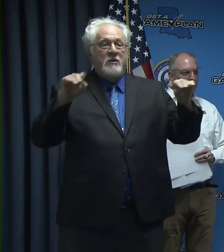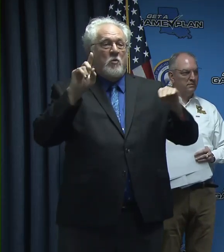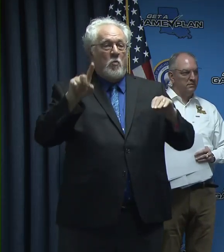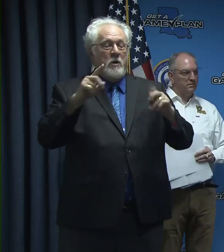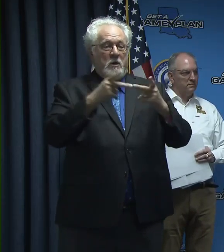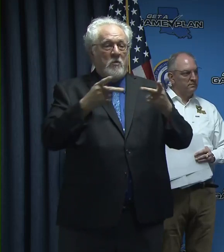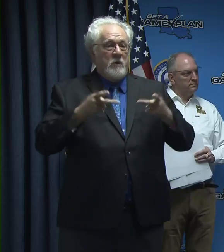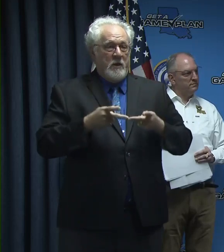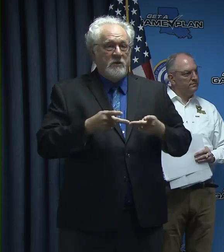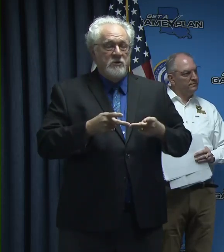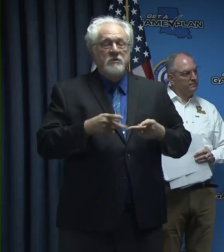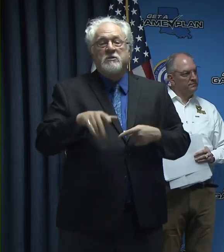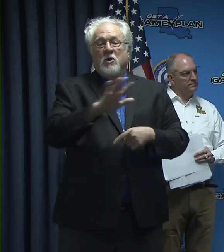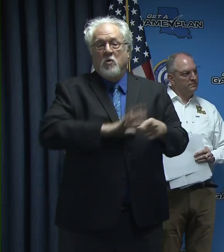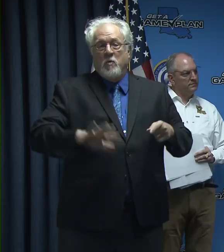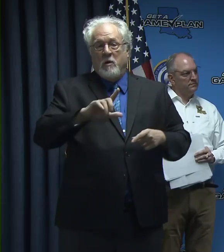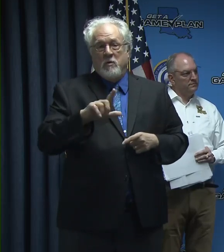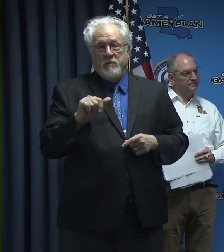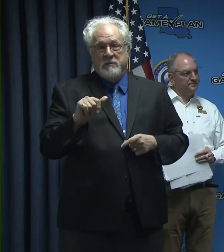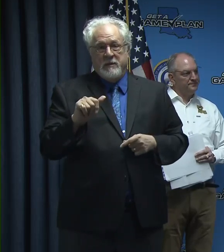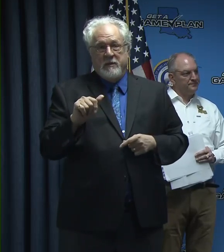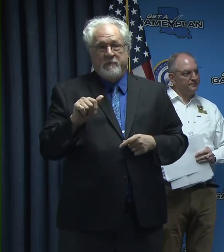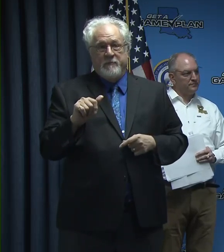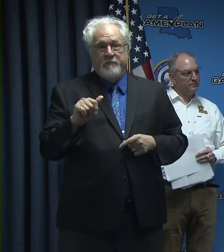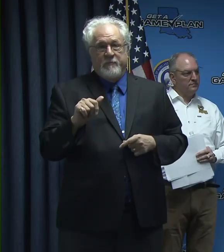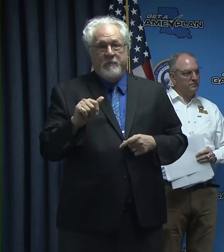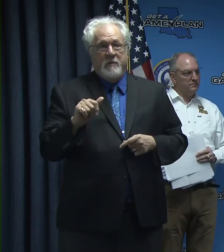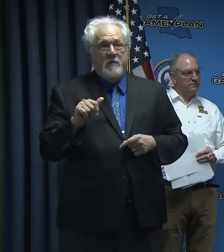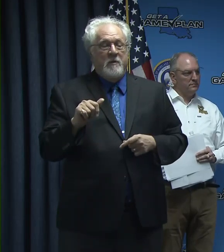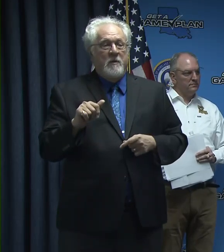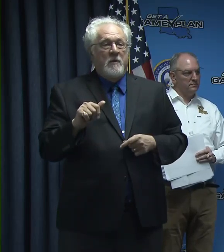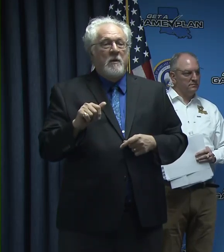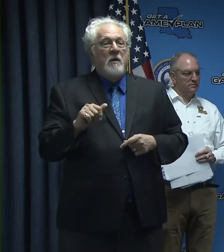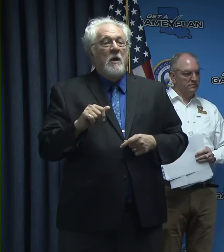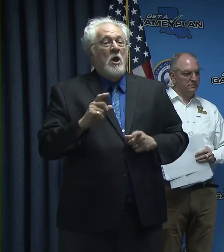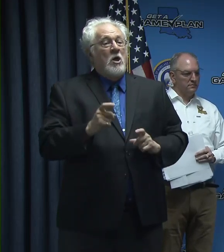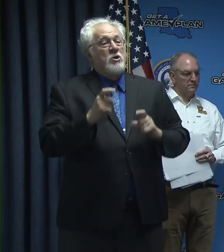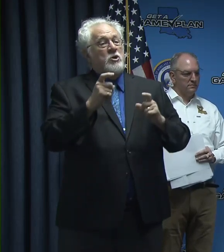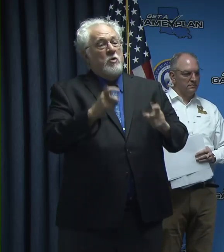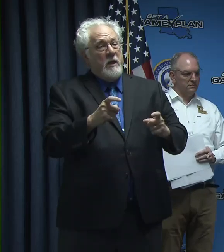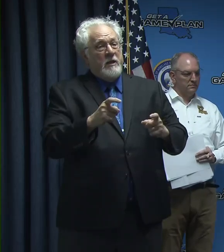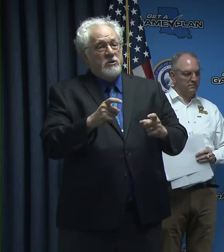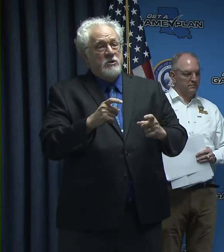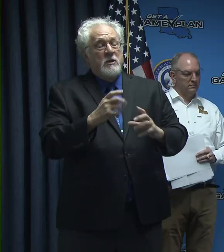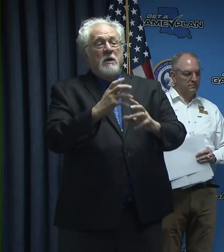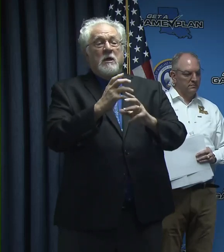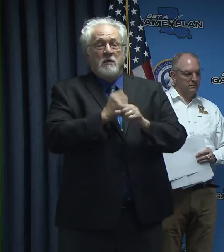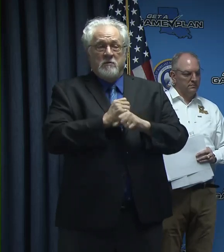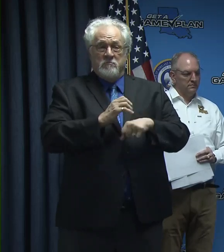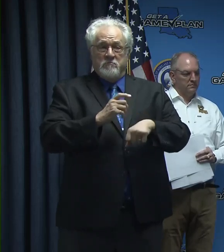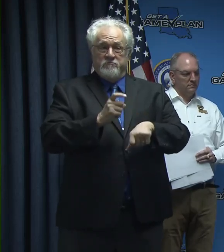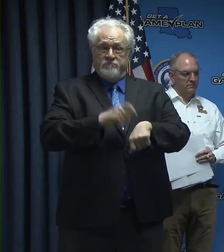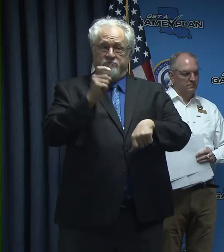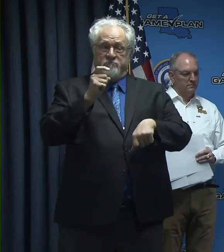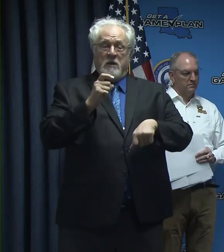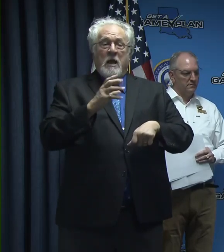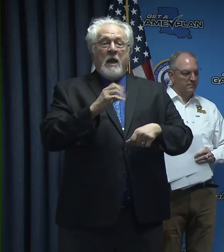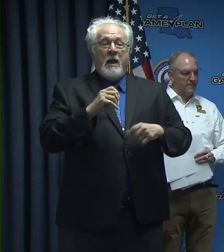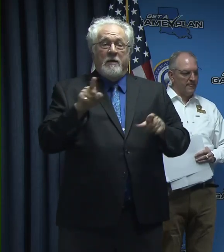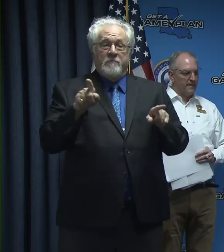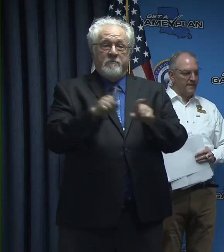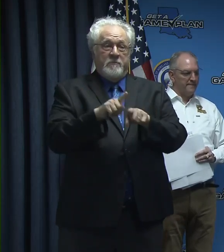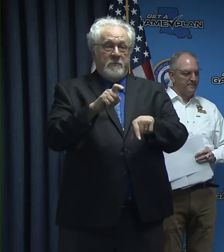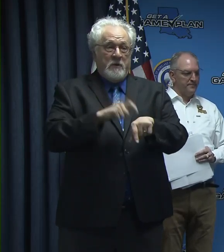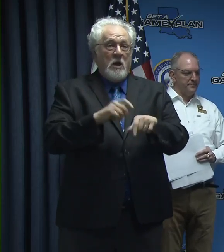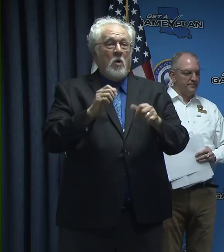locations around Louisiana. The donation was secured timely, and it